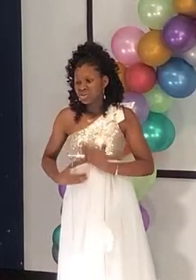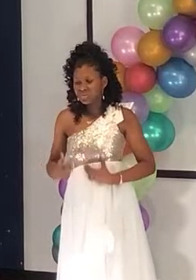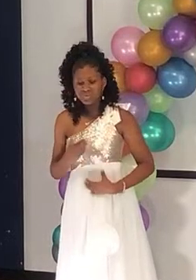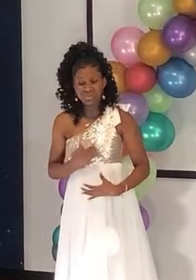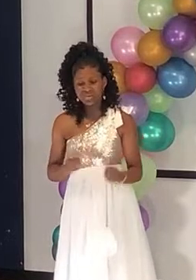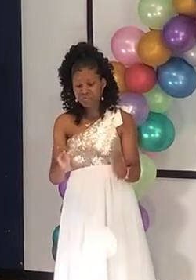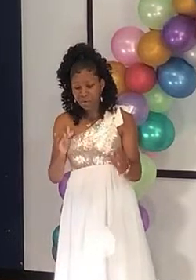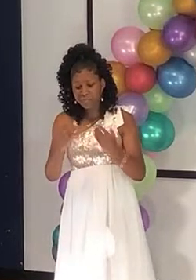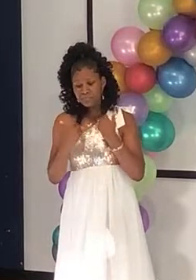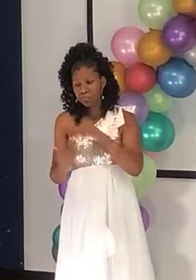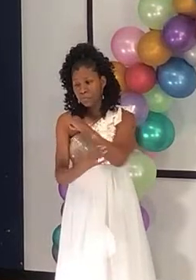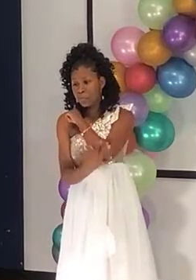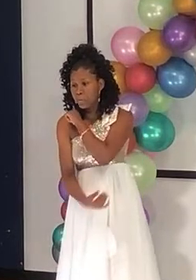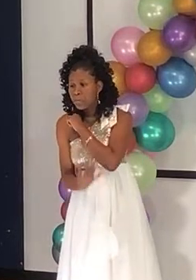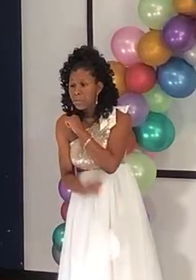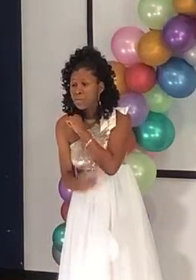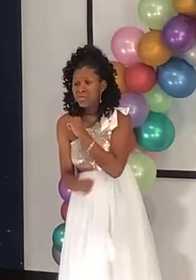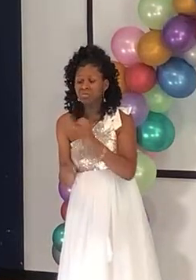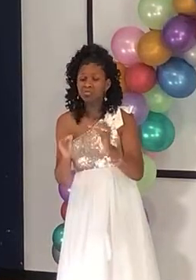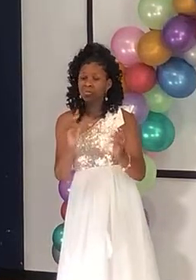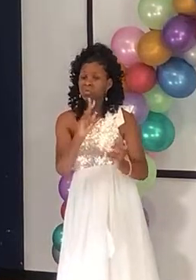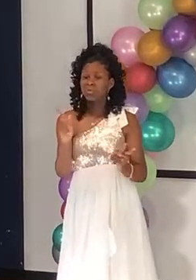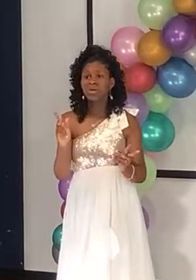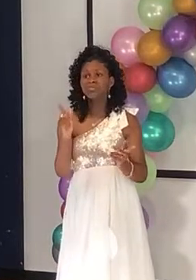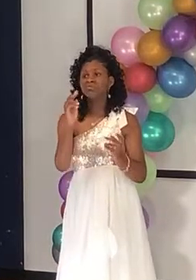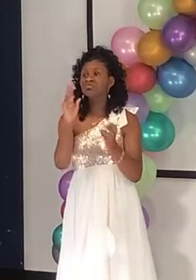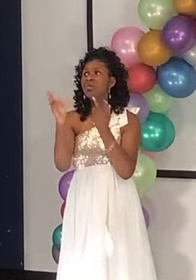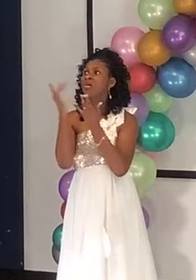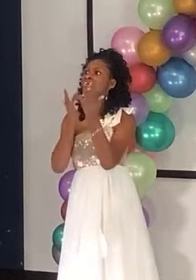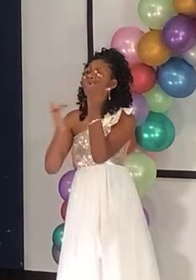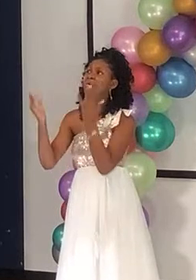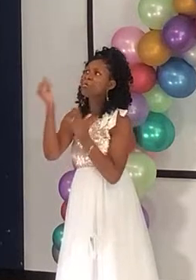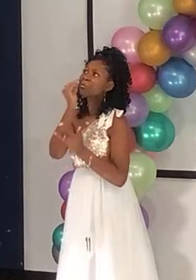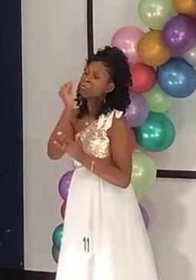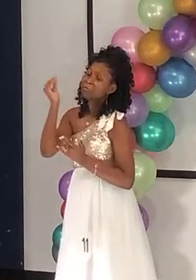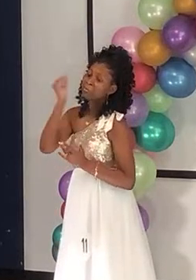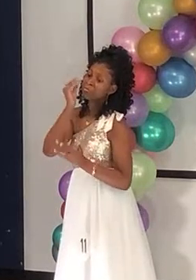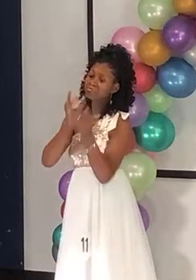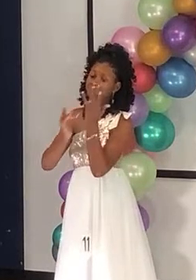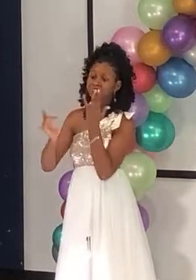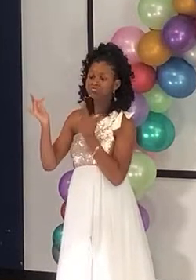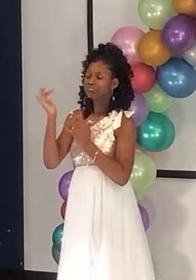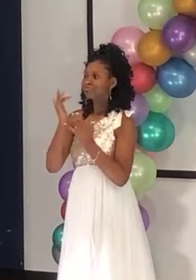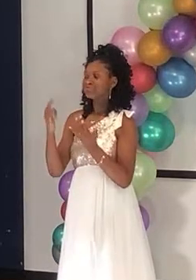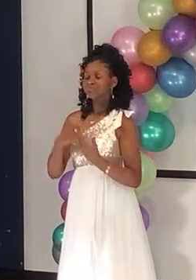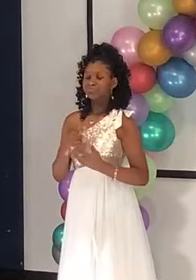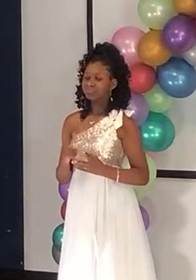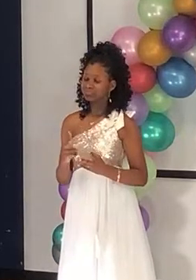People are hungry out there. They're poor. And they're waiting and they need a home.